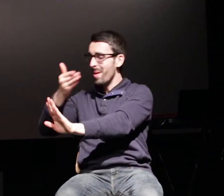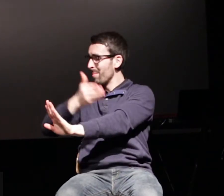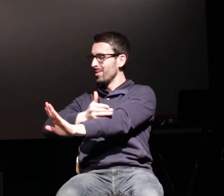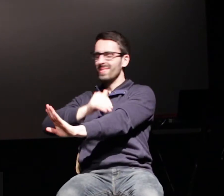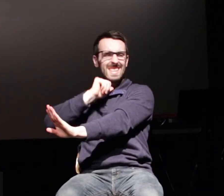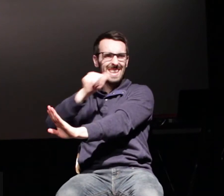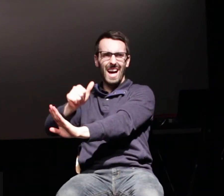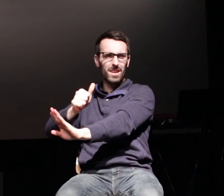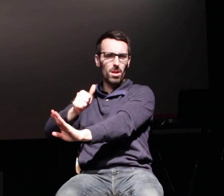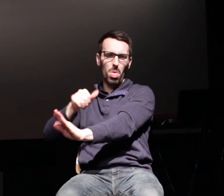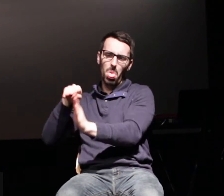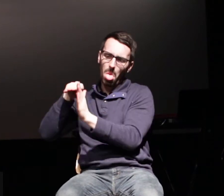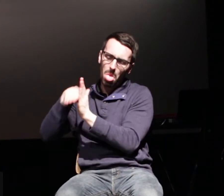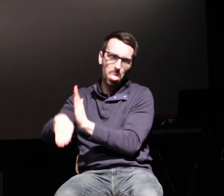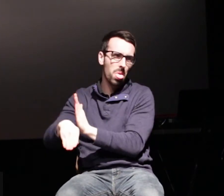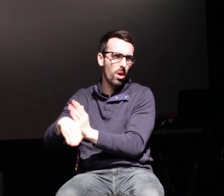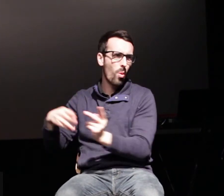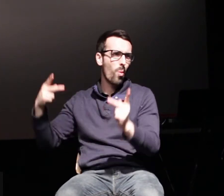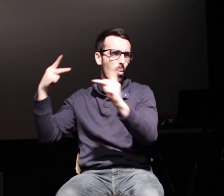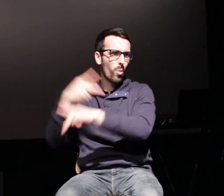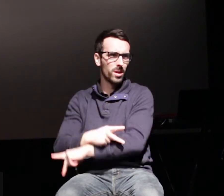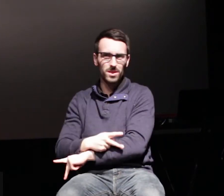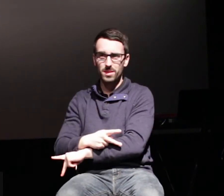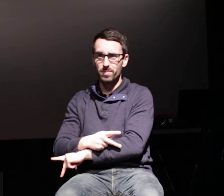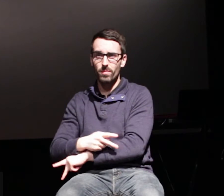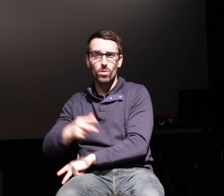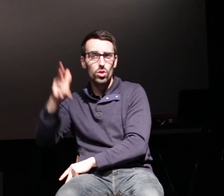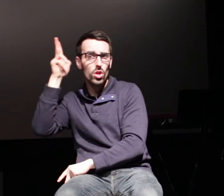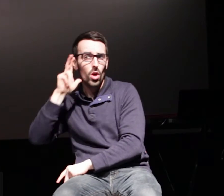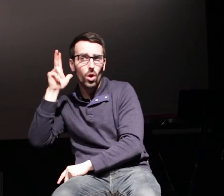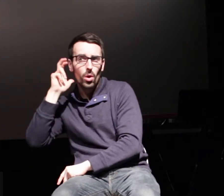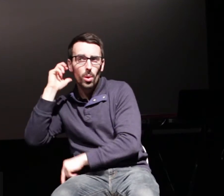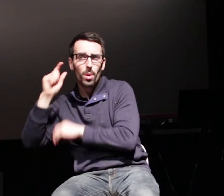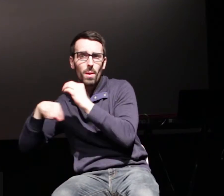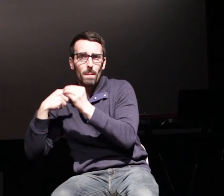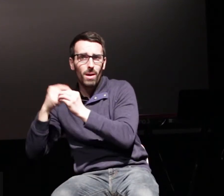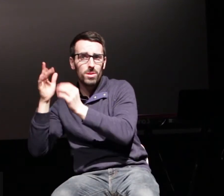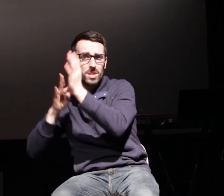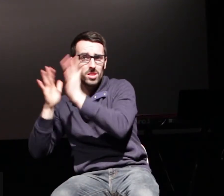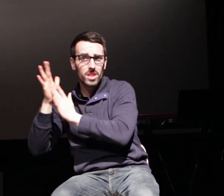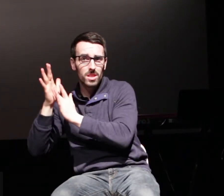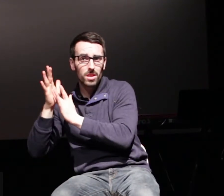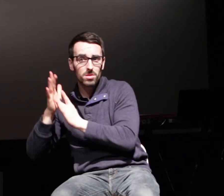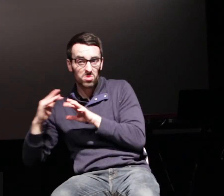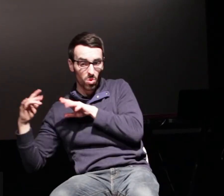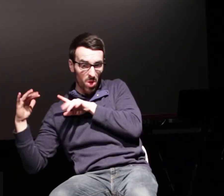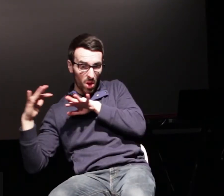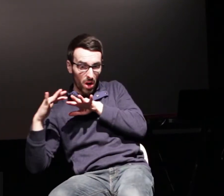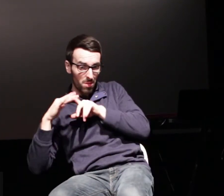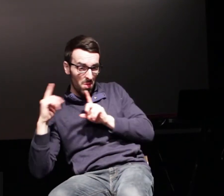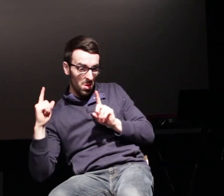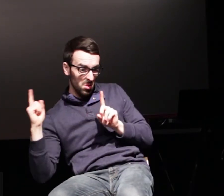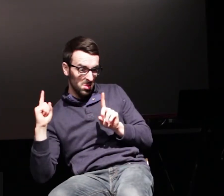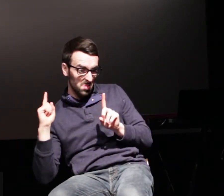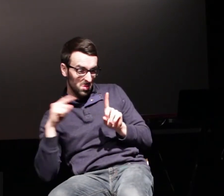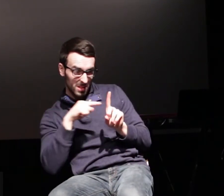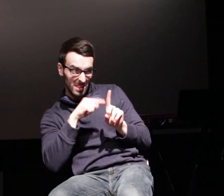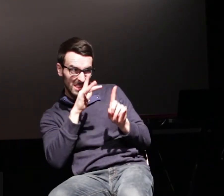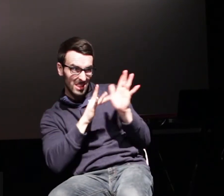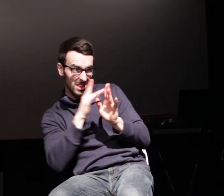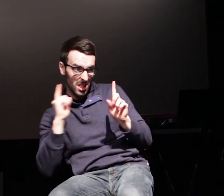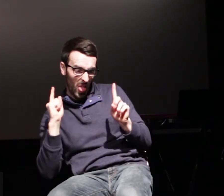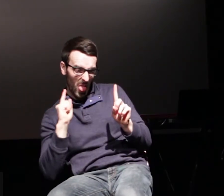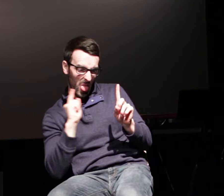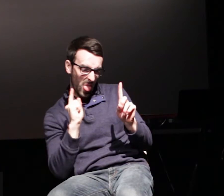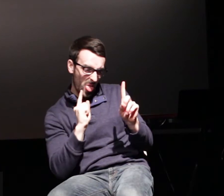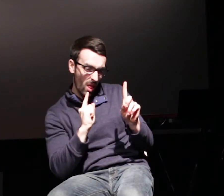gotten worse. She had heard about Jesus, so she came up behind him through the crowd and touched his robe. For she thought to herself, if